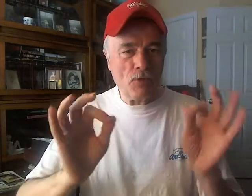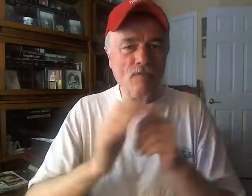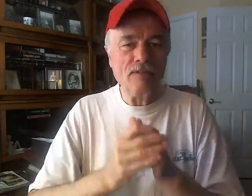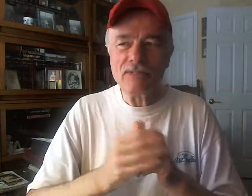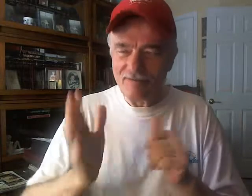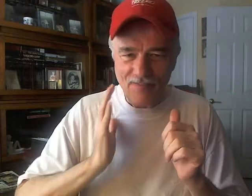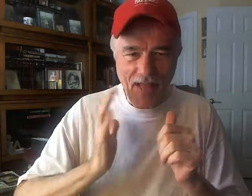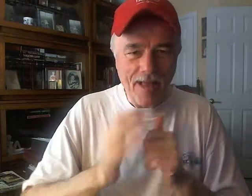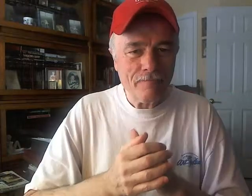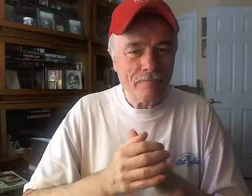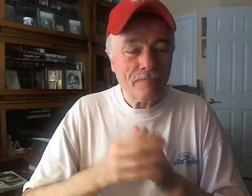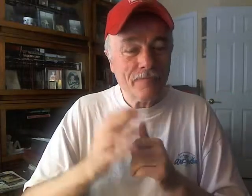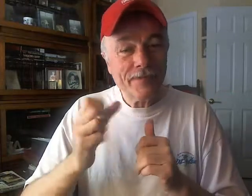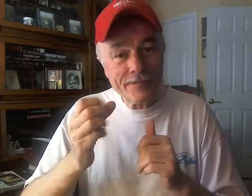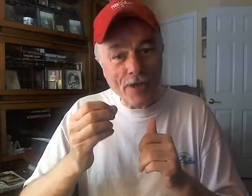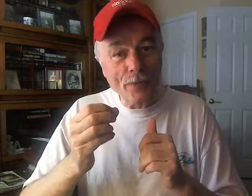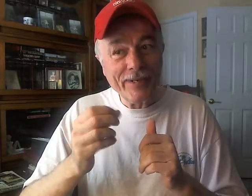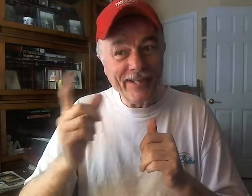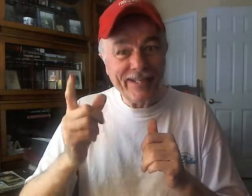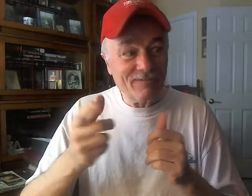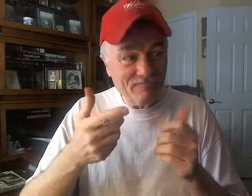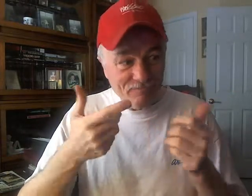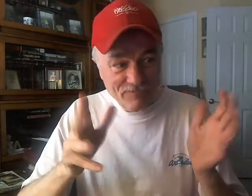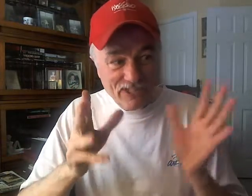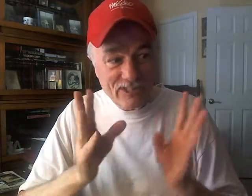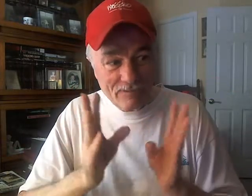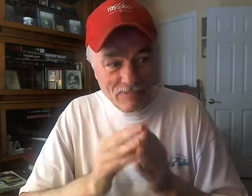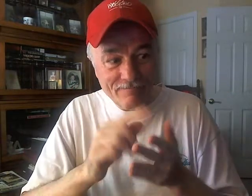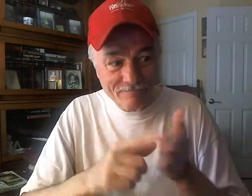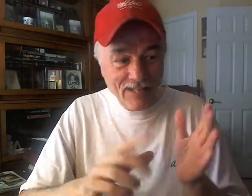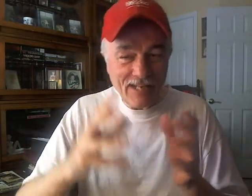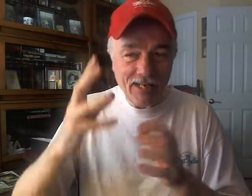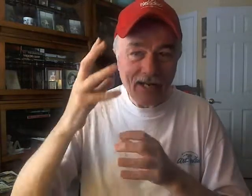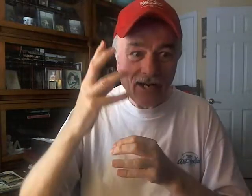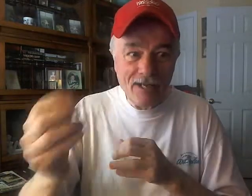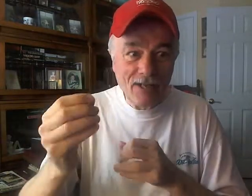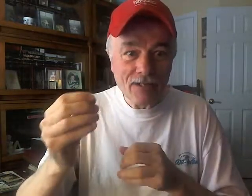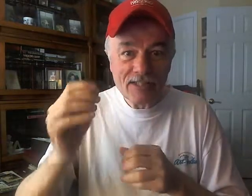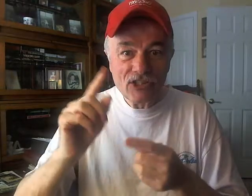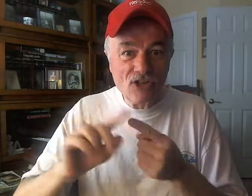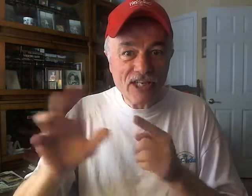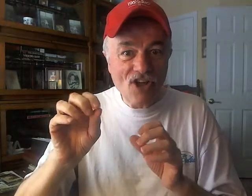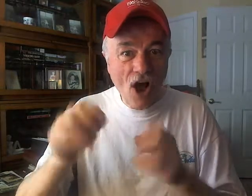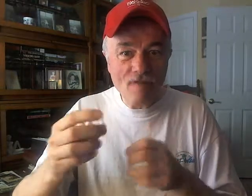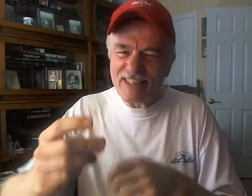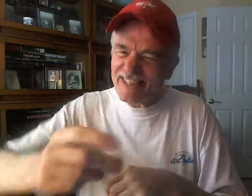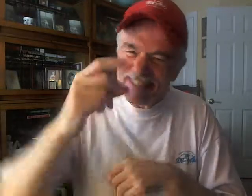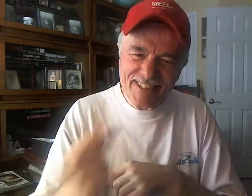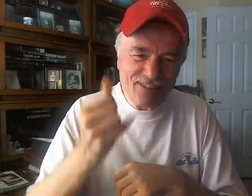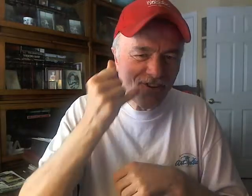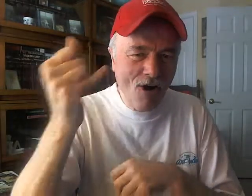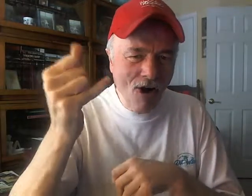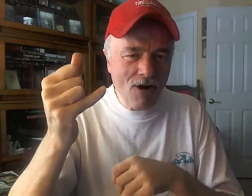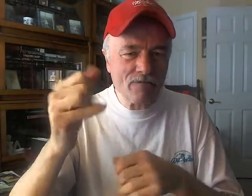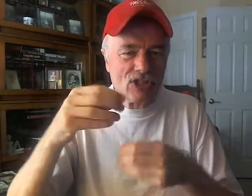Boom. So he feeds me to his arm. Call the